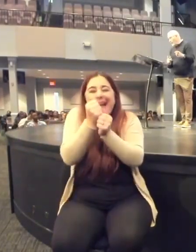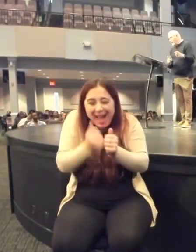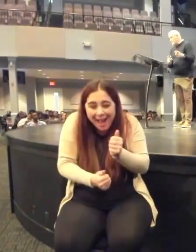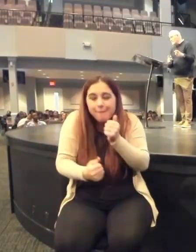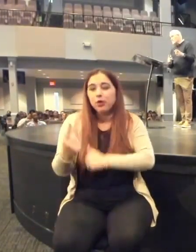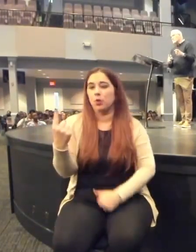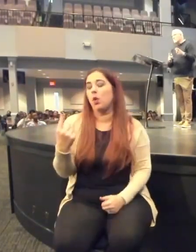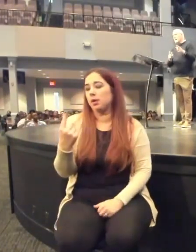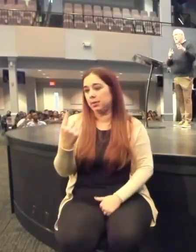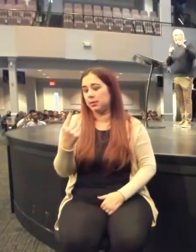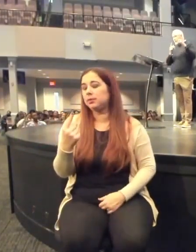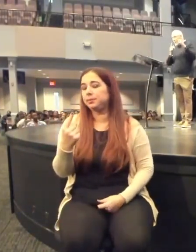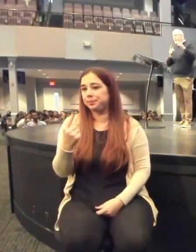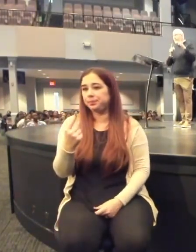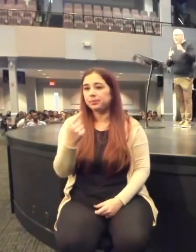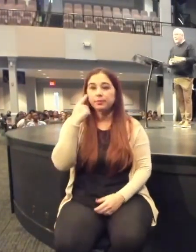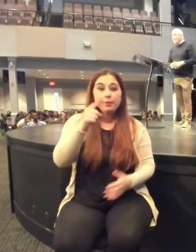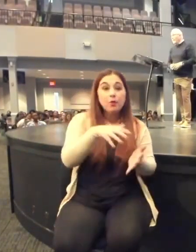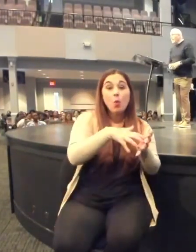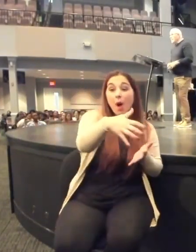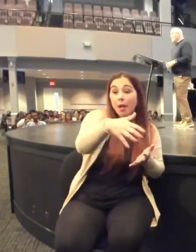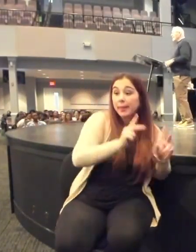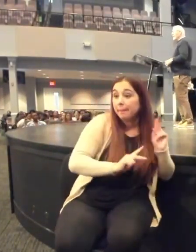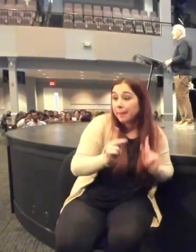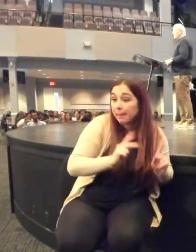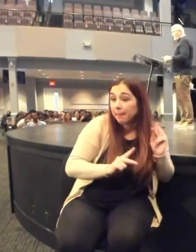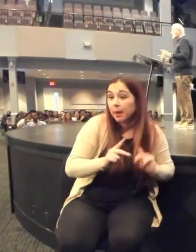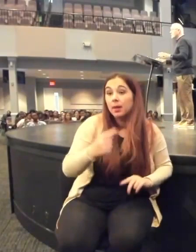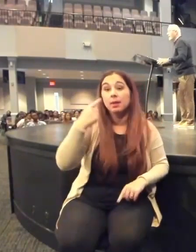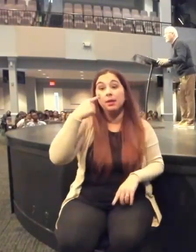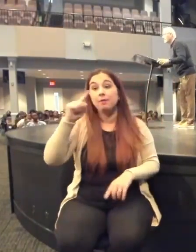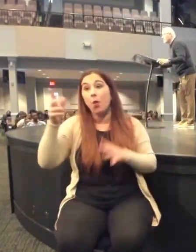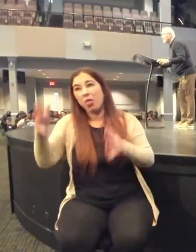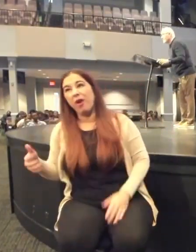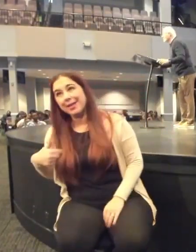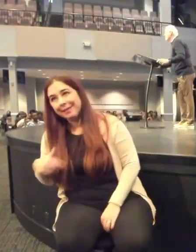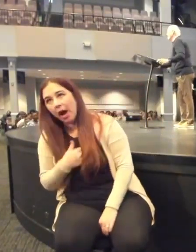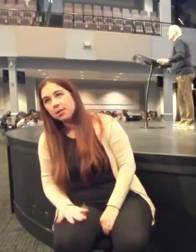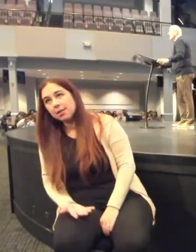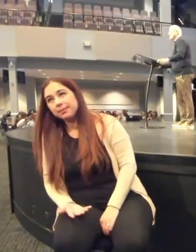It's for the wealthy people and the rest of us.